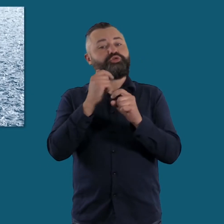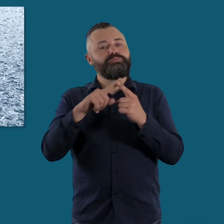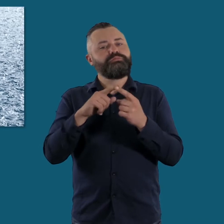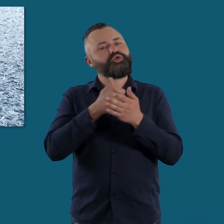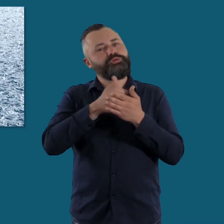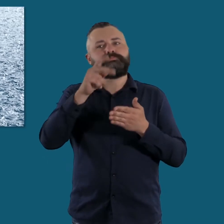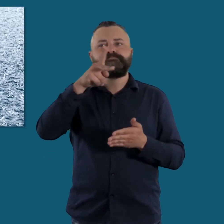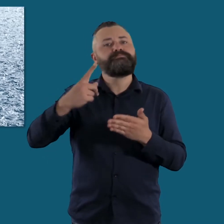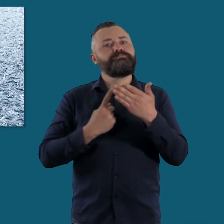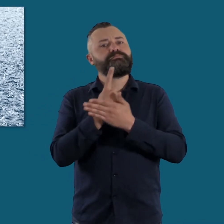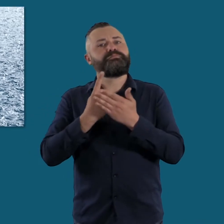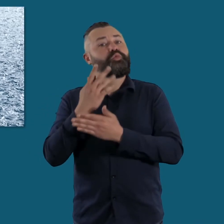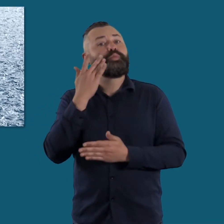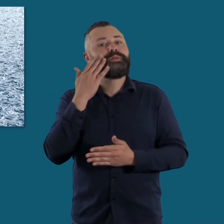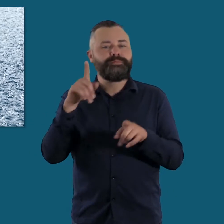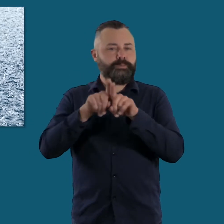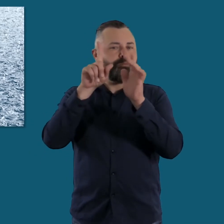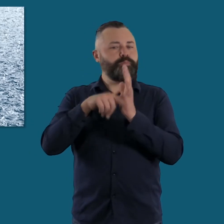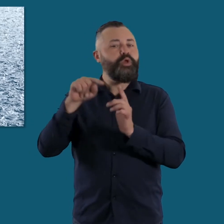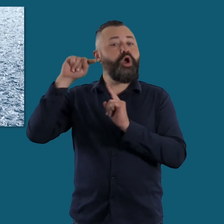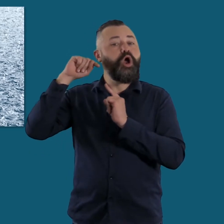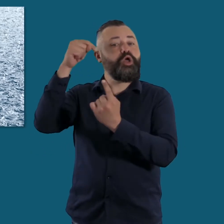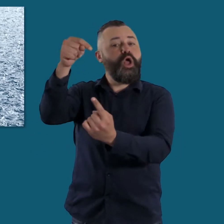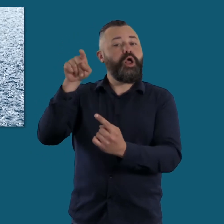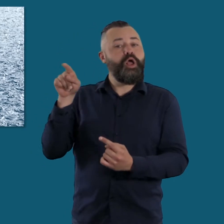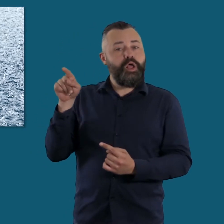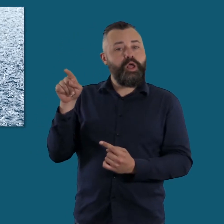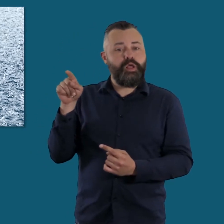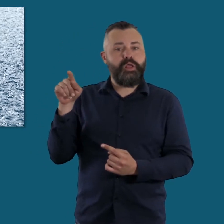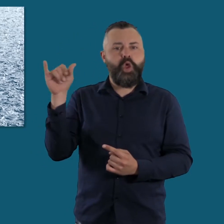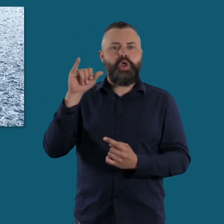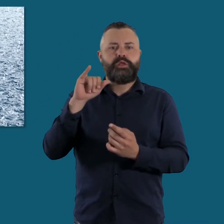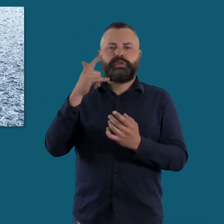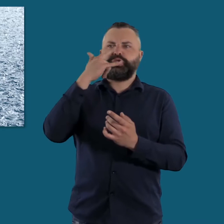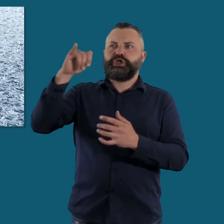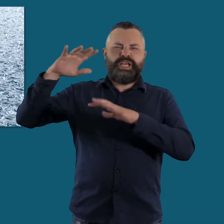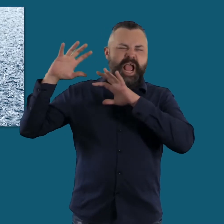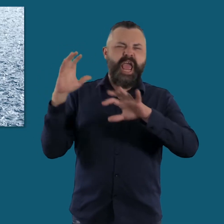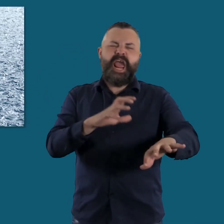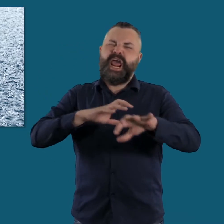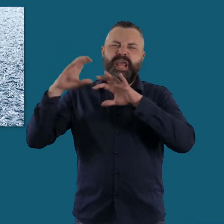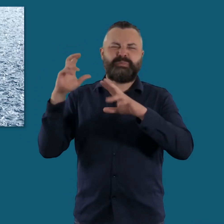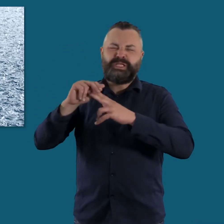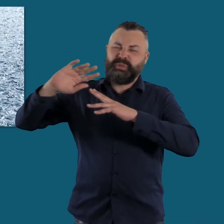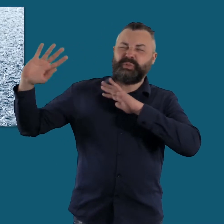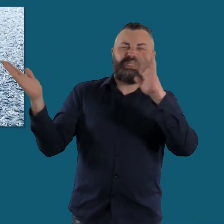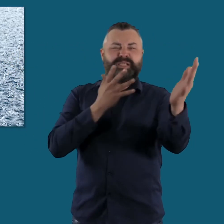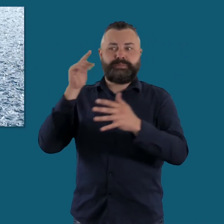Storm surges may occur in association with tropical cyclone events or mid-latitude storms that impact the coast.